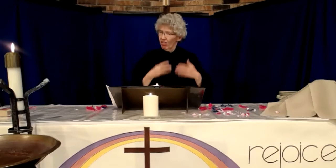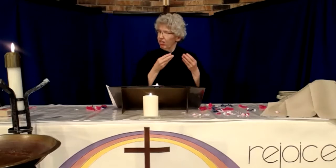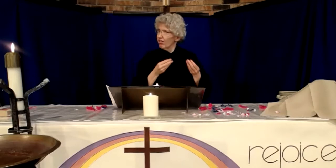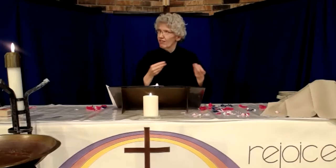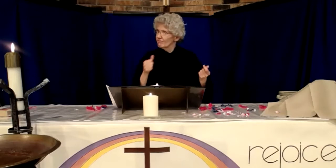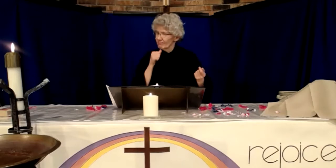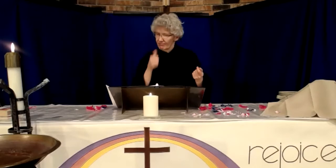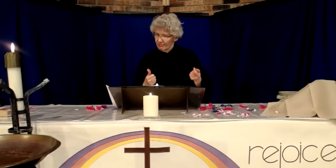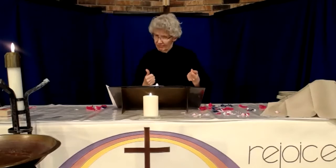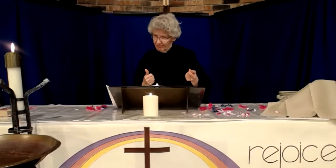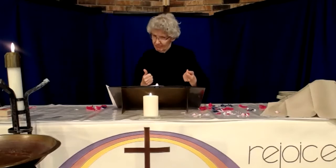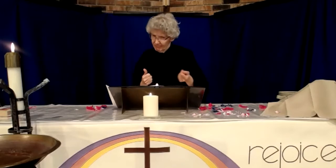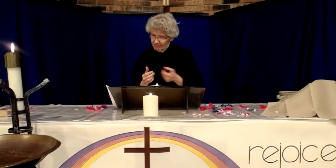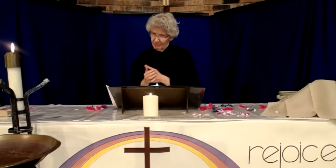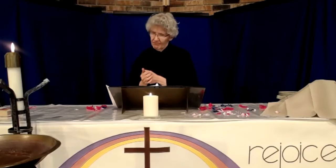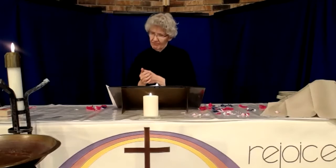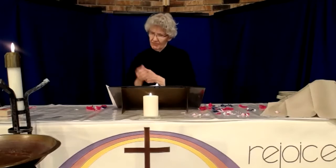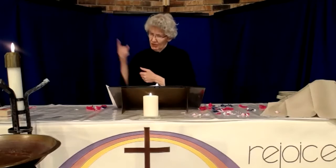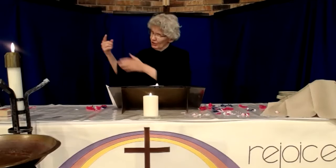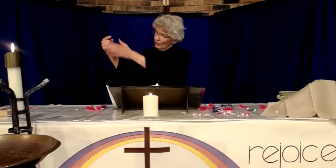body decay.